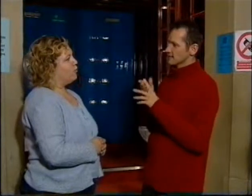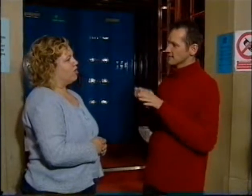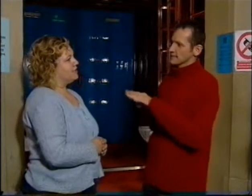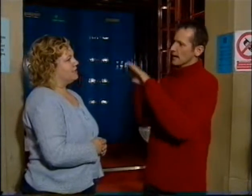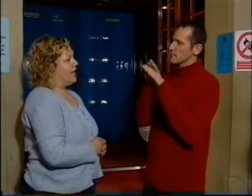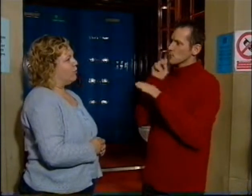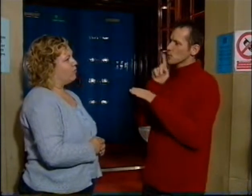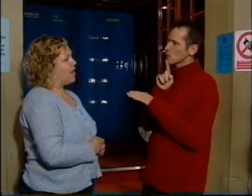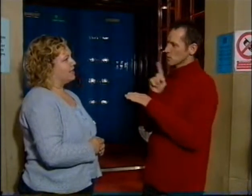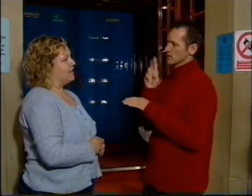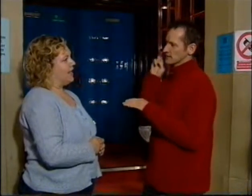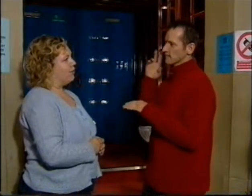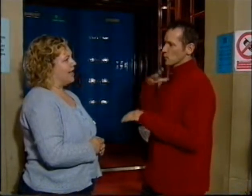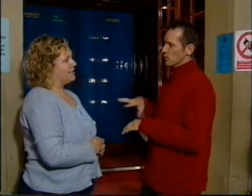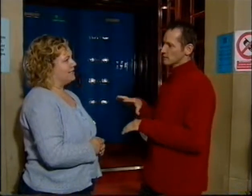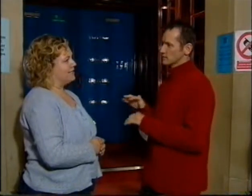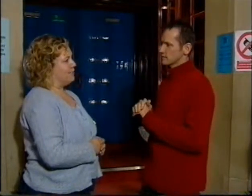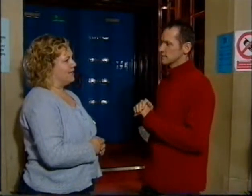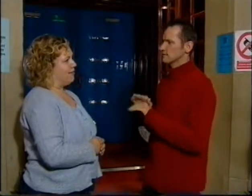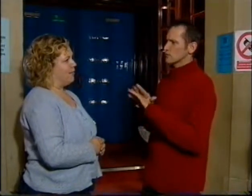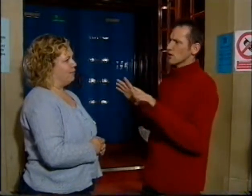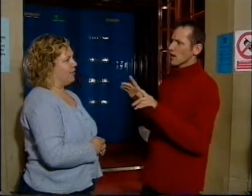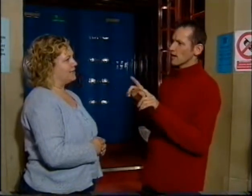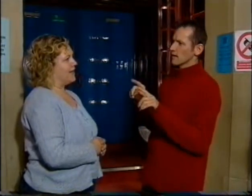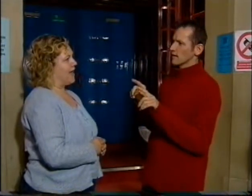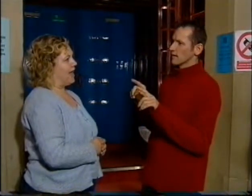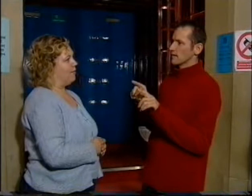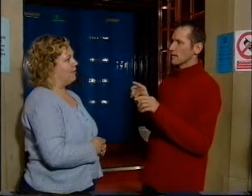want is equal rights and equal access, the same as hearing people. That's our aim.